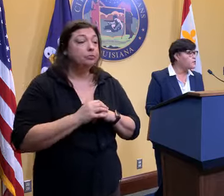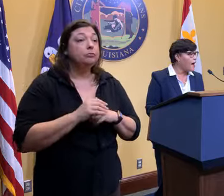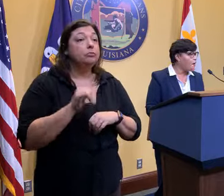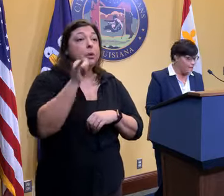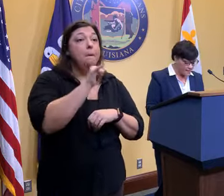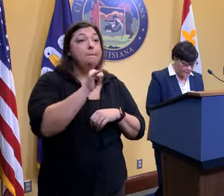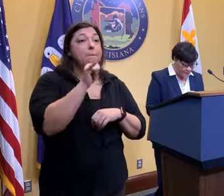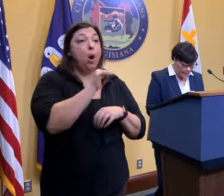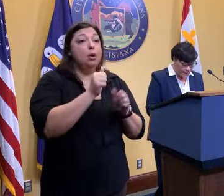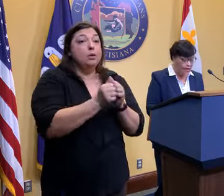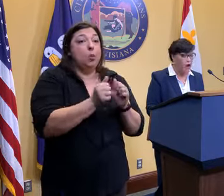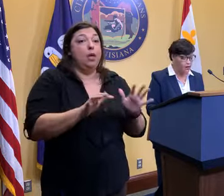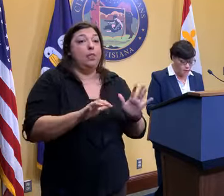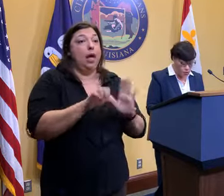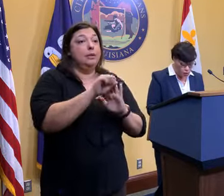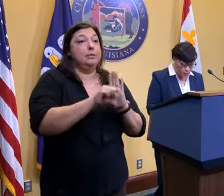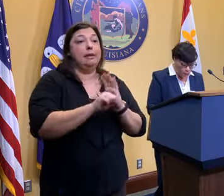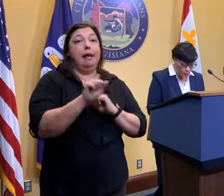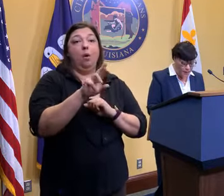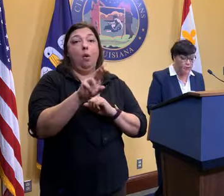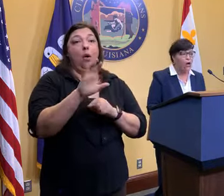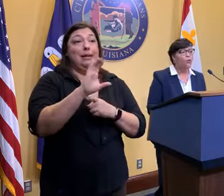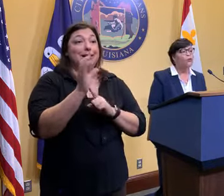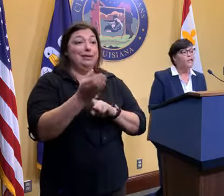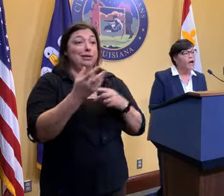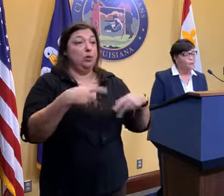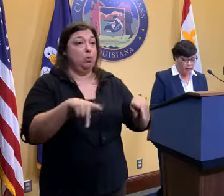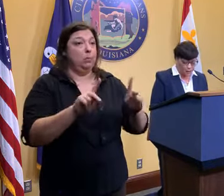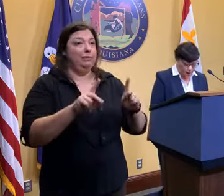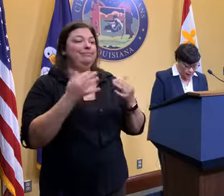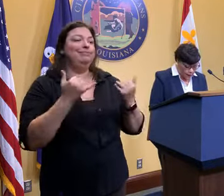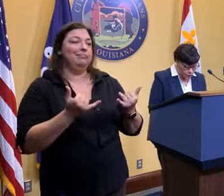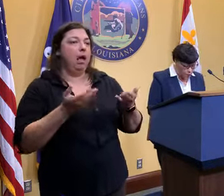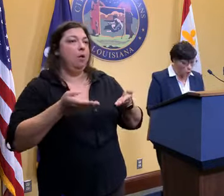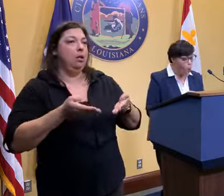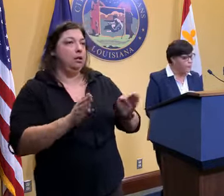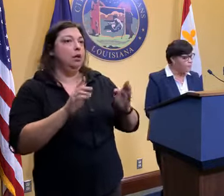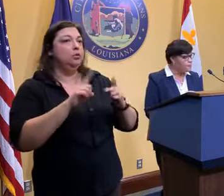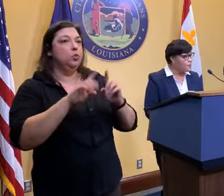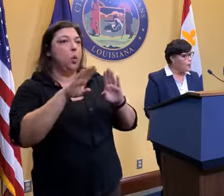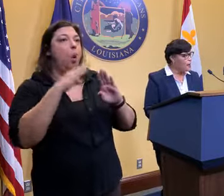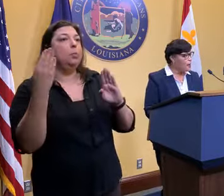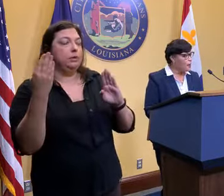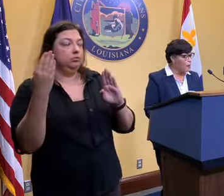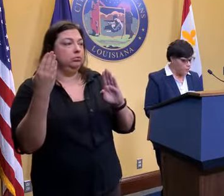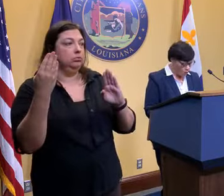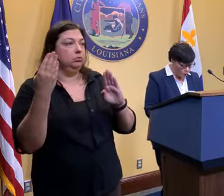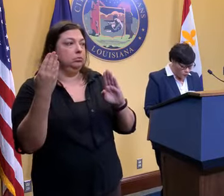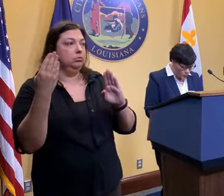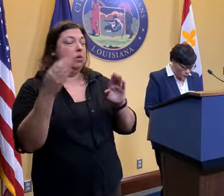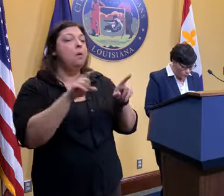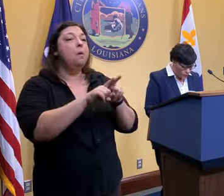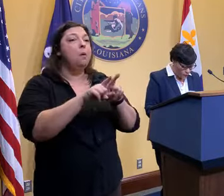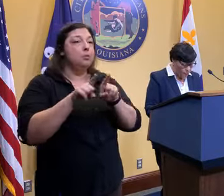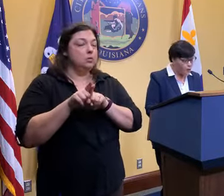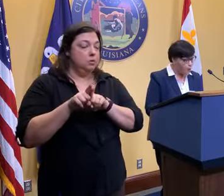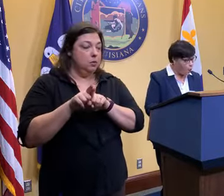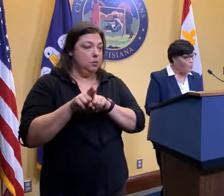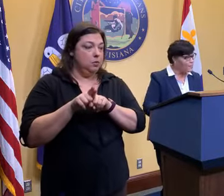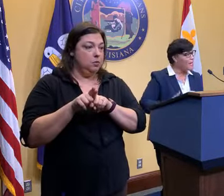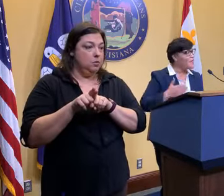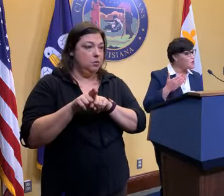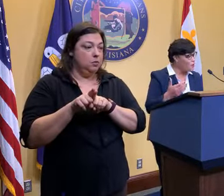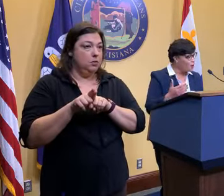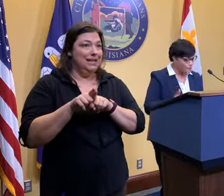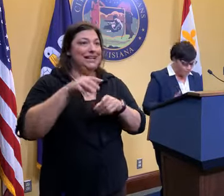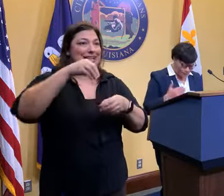Bars without that state AR conditional permit will now be allowed to open and also